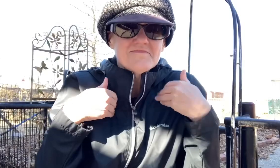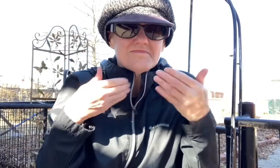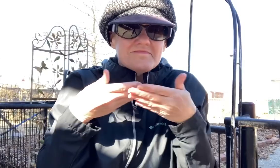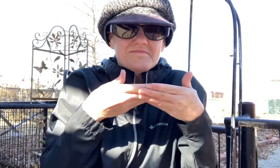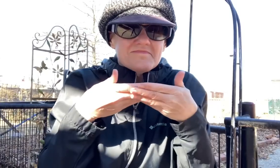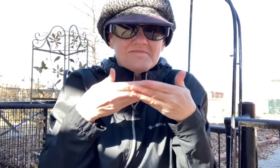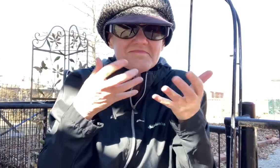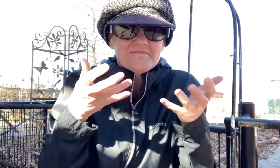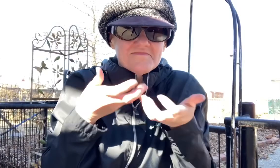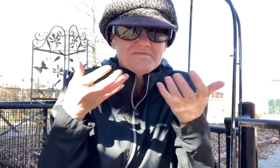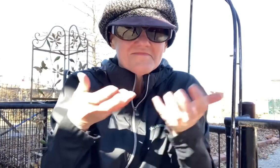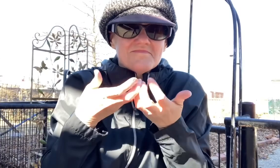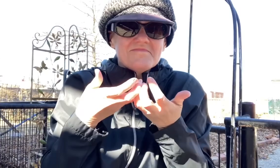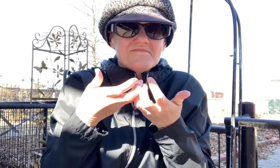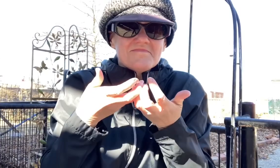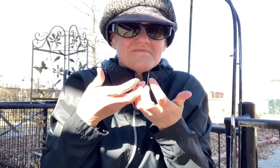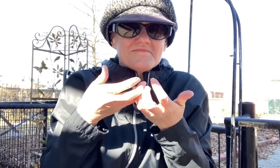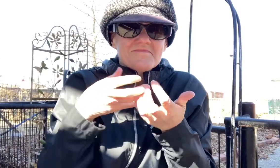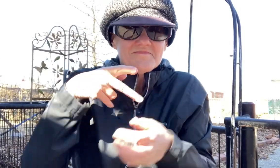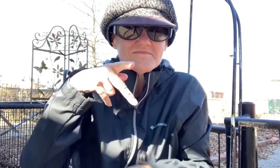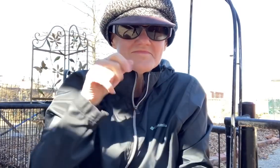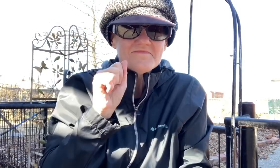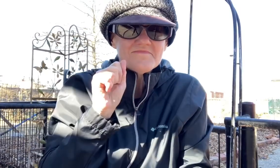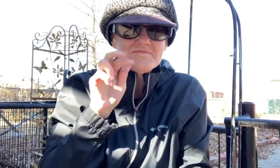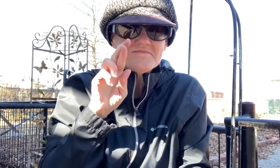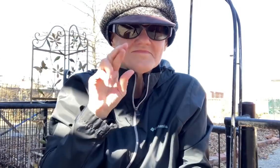And we also have some baby lettuce,